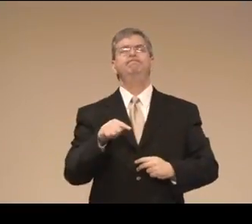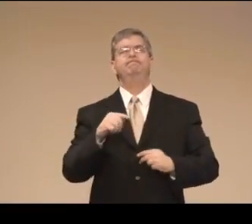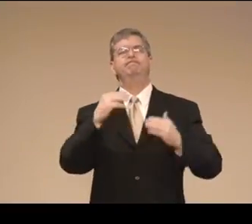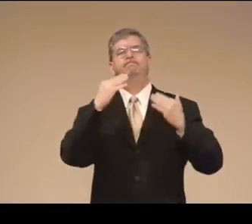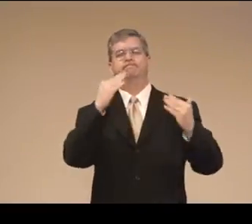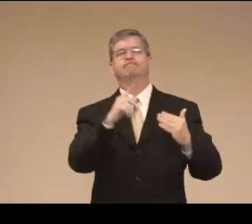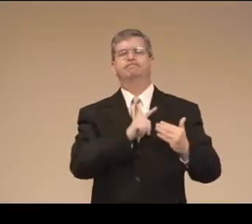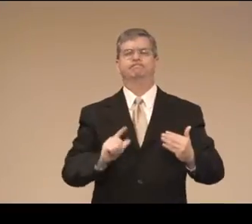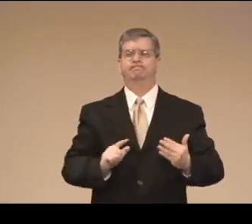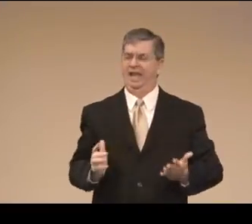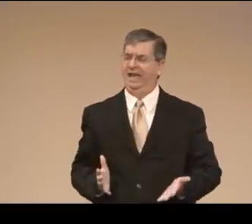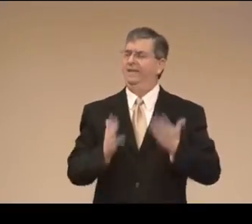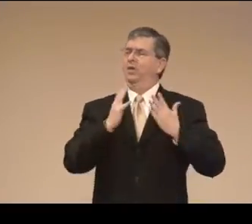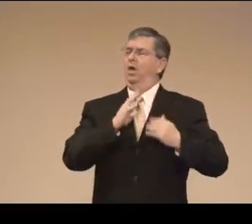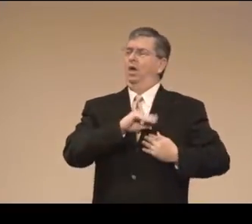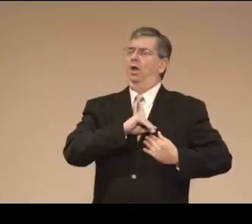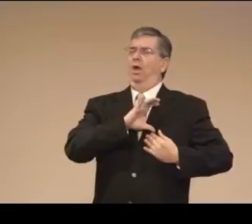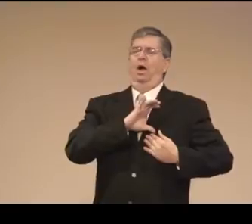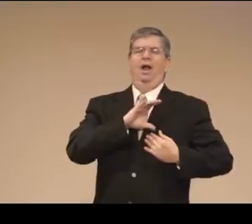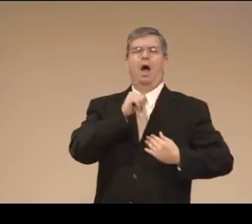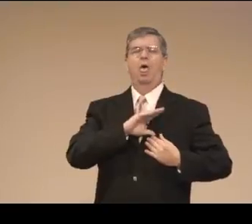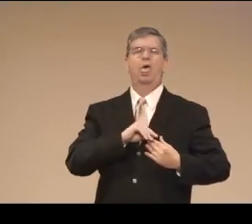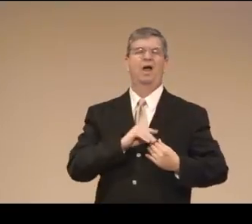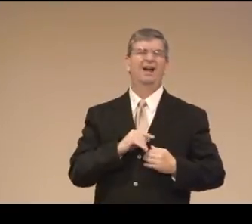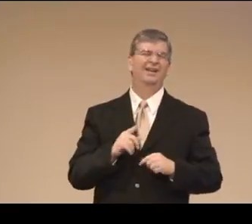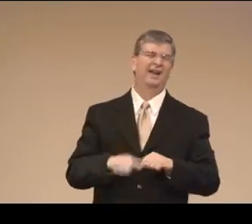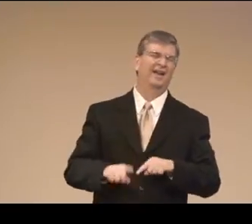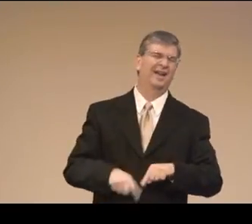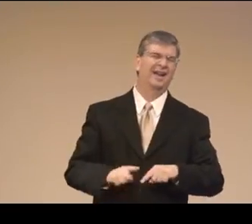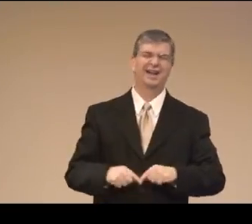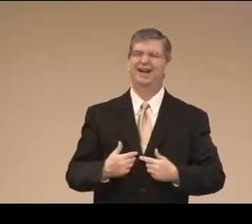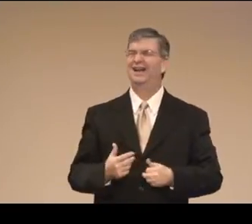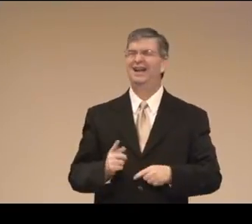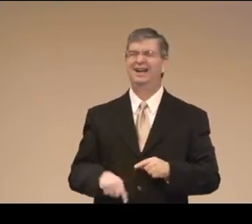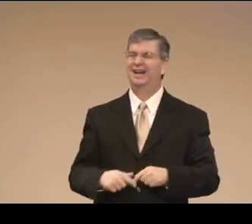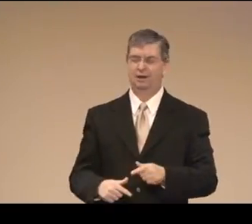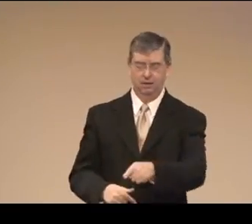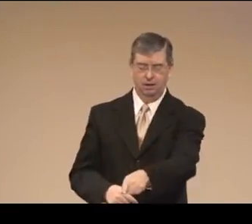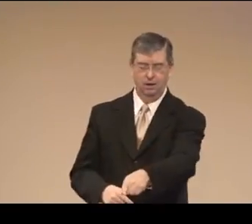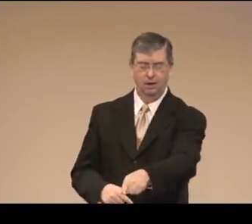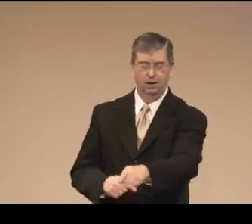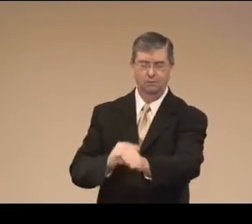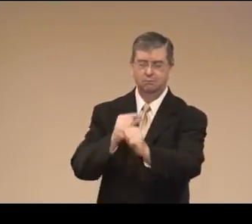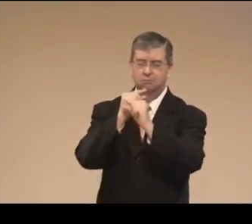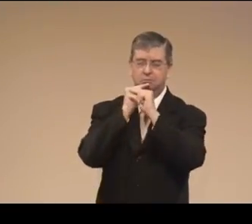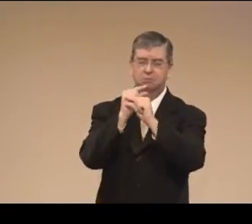Heavenly Father, I pray for the people here. That they be encouraged, not discouraged, and look to what they can't